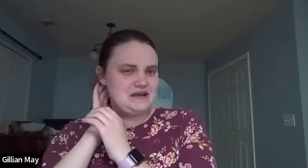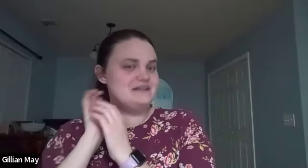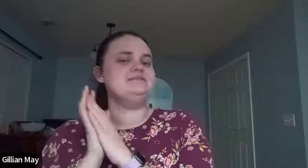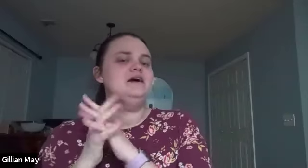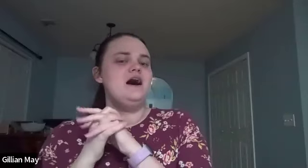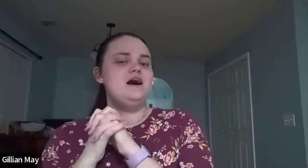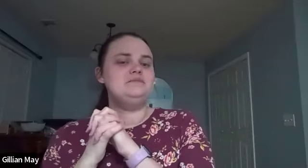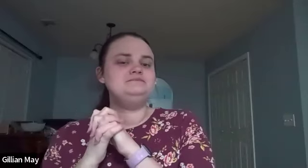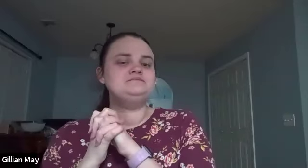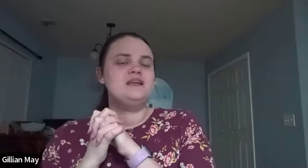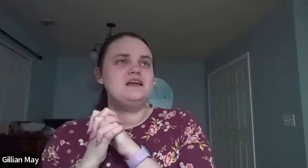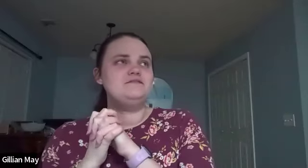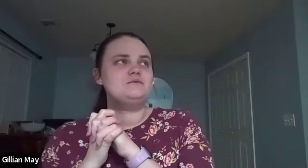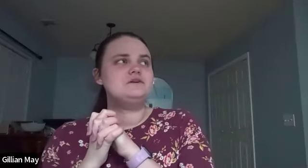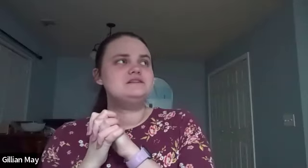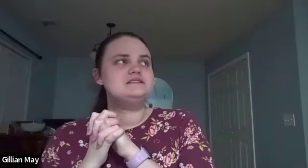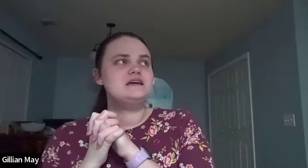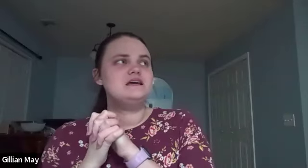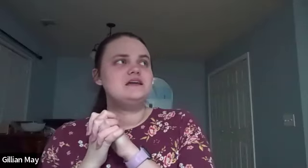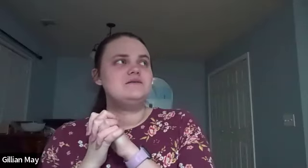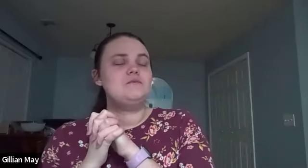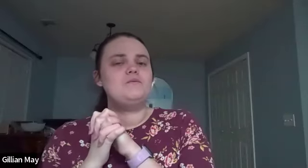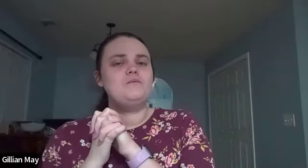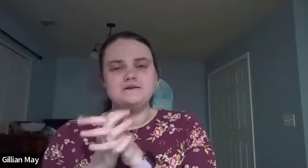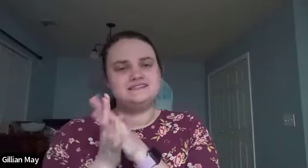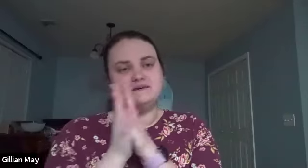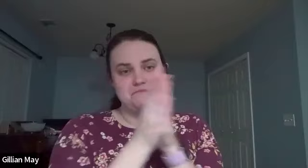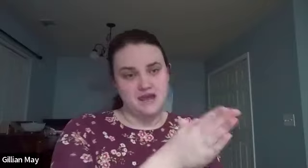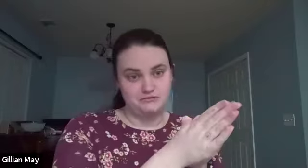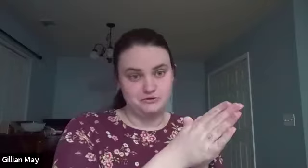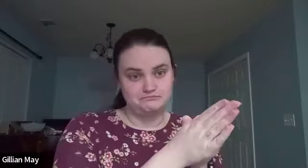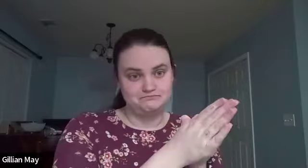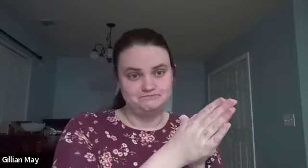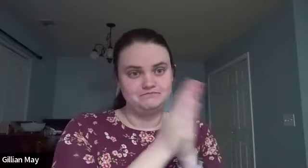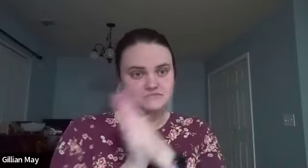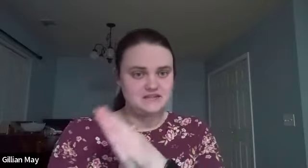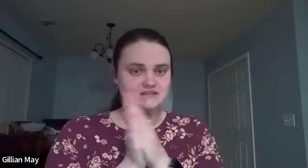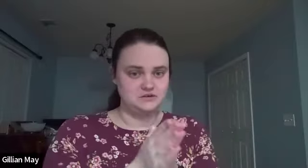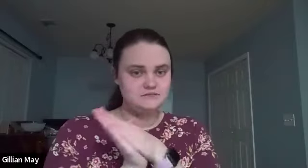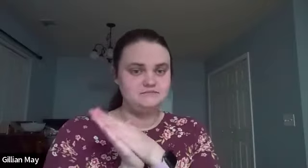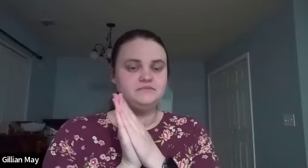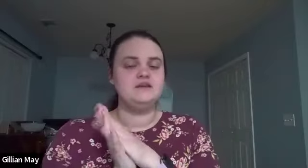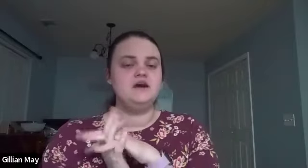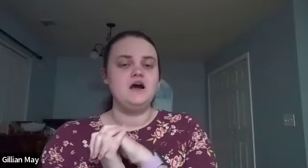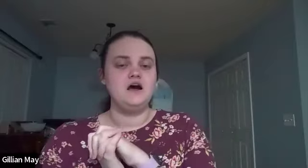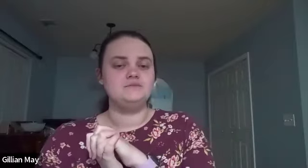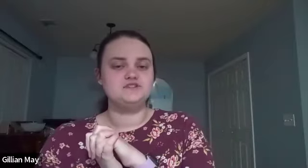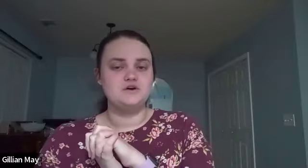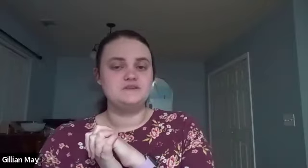guys. If you were going to say, where is the bathroom? That's a good one. So the sign